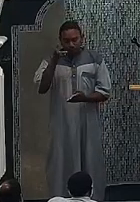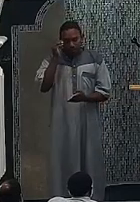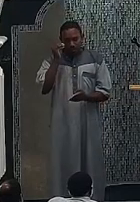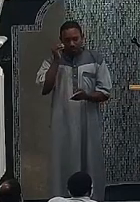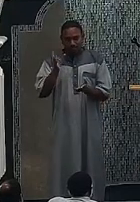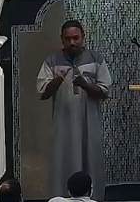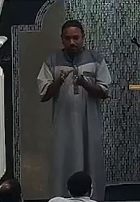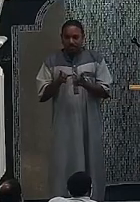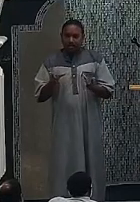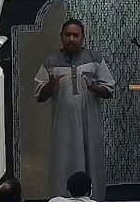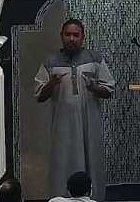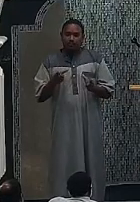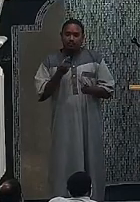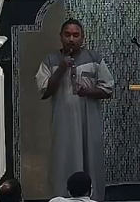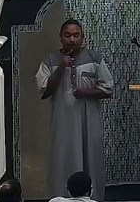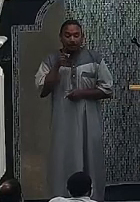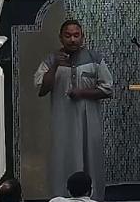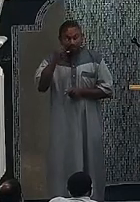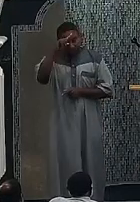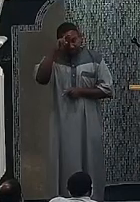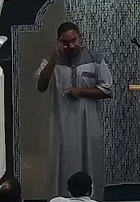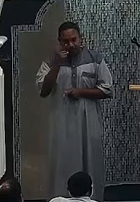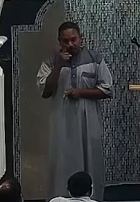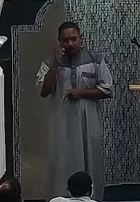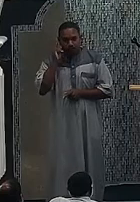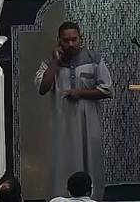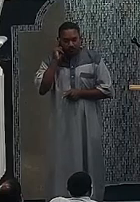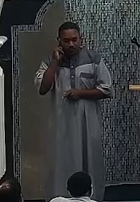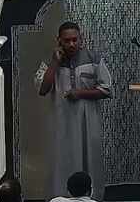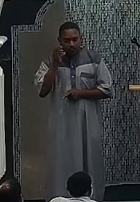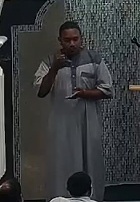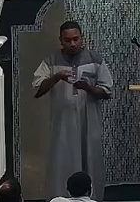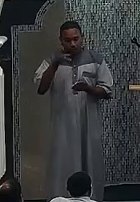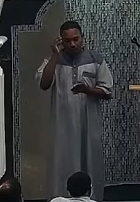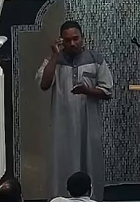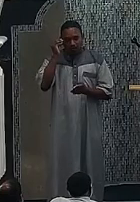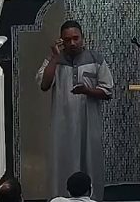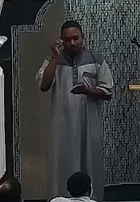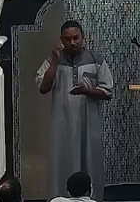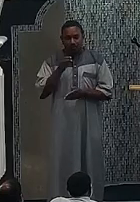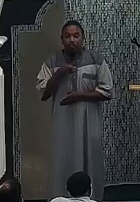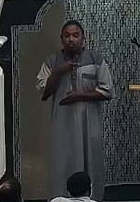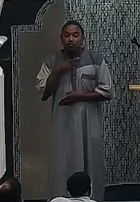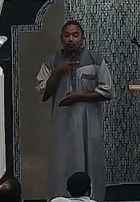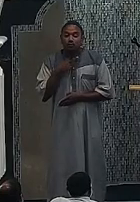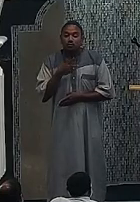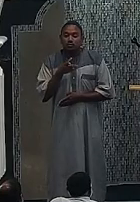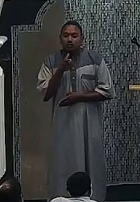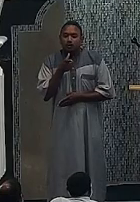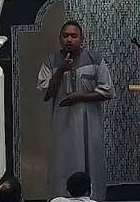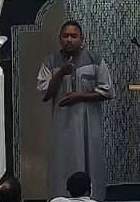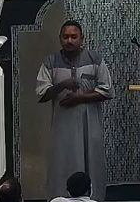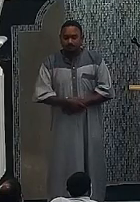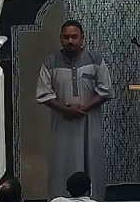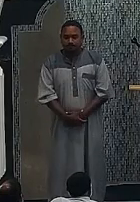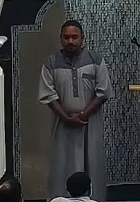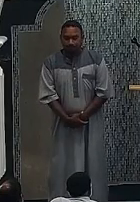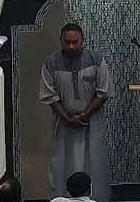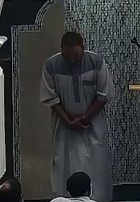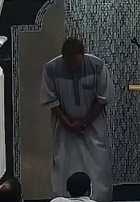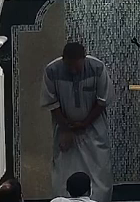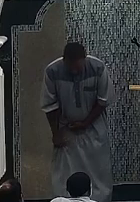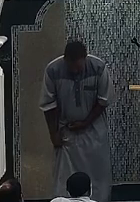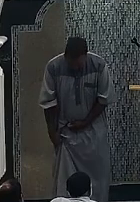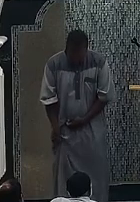And I would encourage the brothers to come and find out from us and join us in a sign language class.